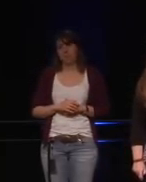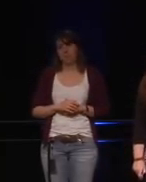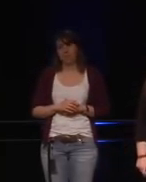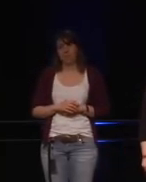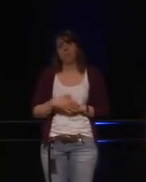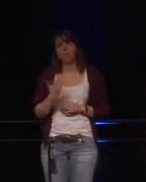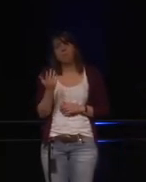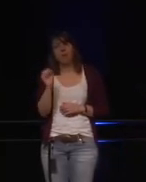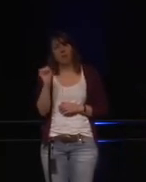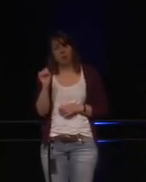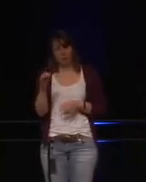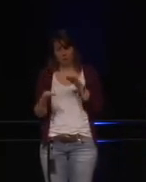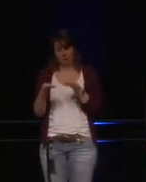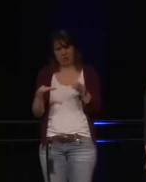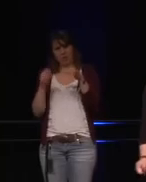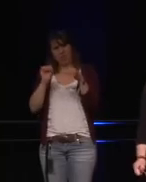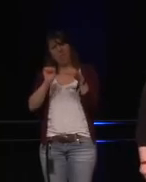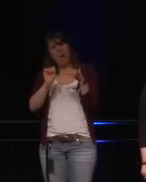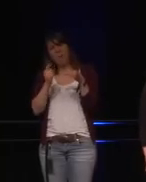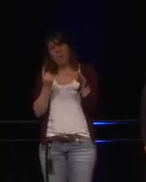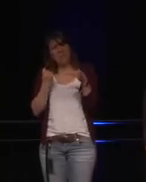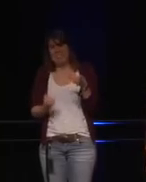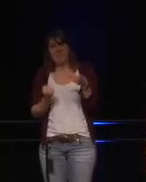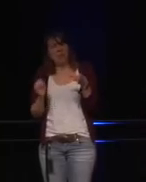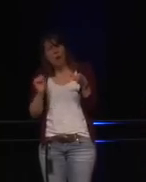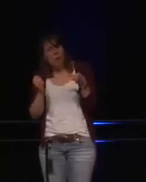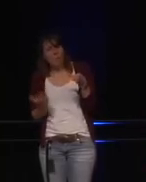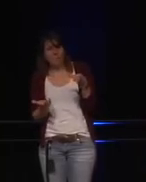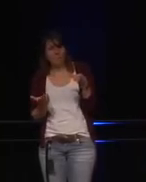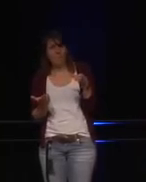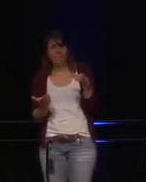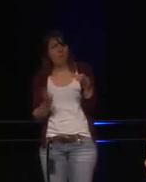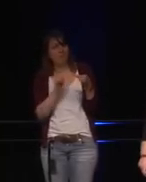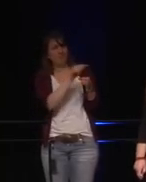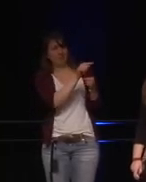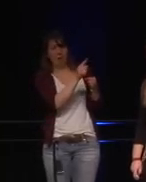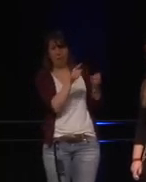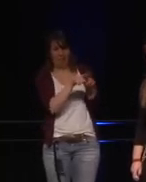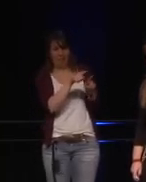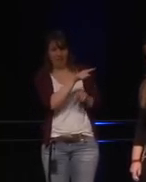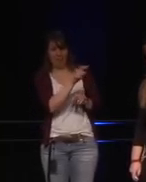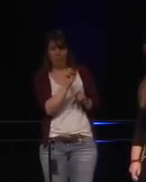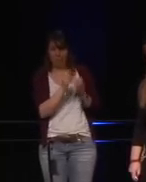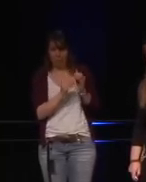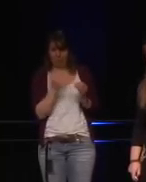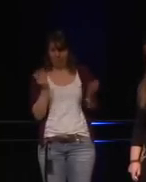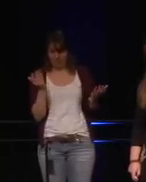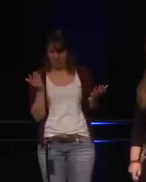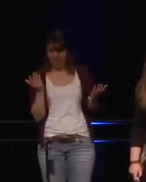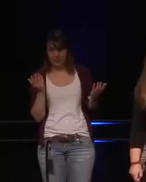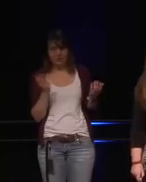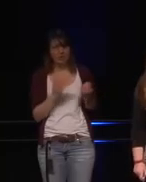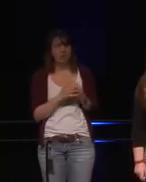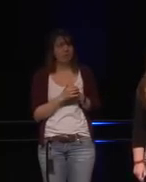some of them were even critical, and are extremely critical, and others were critical.